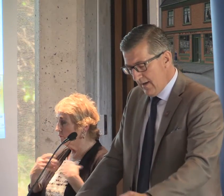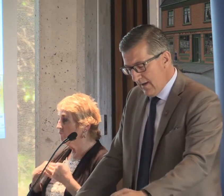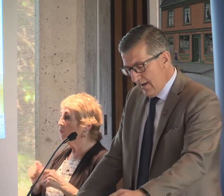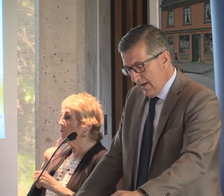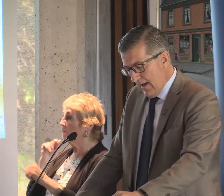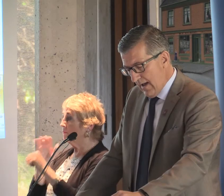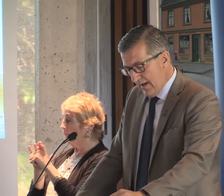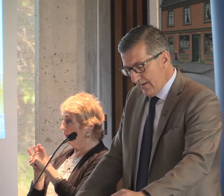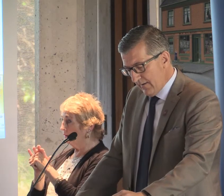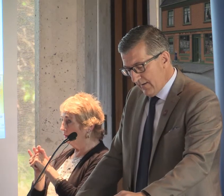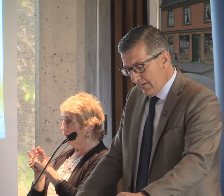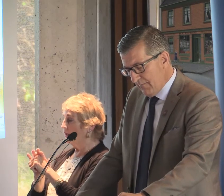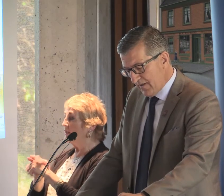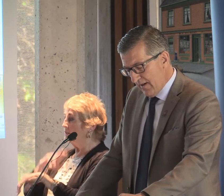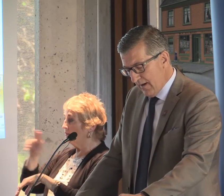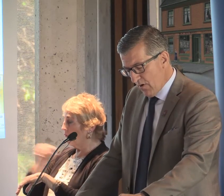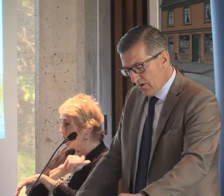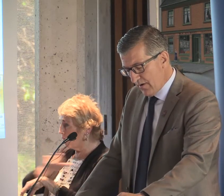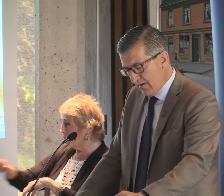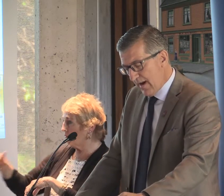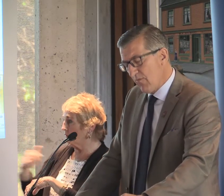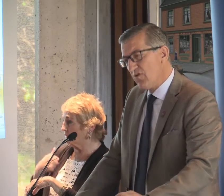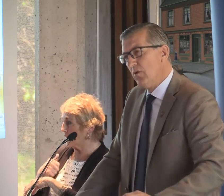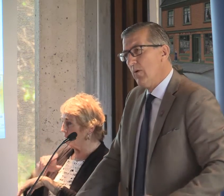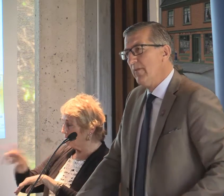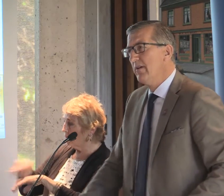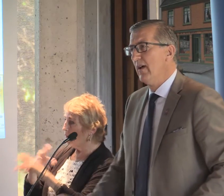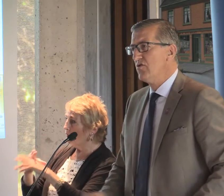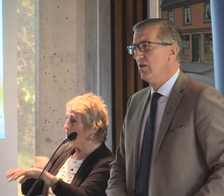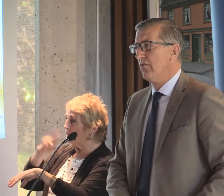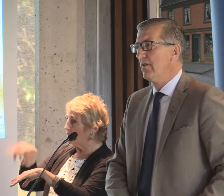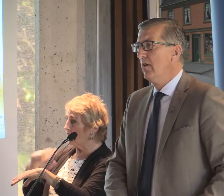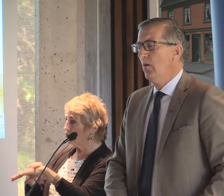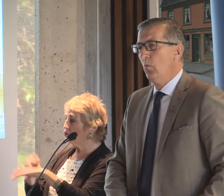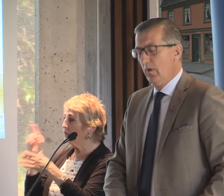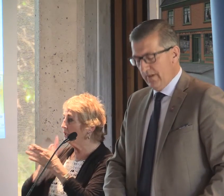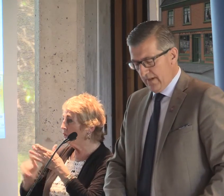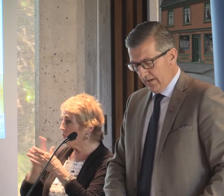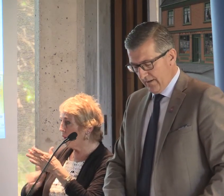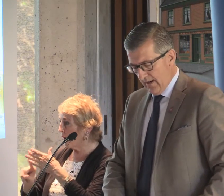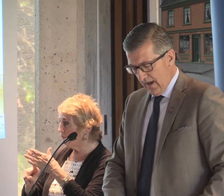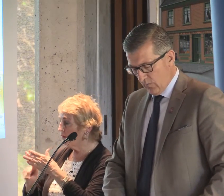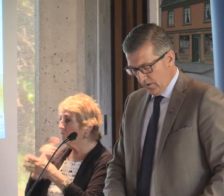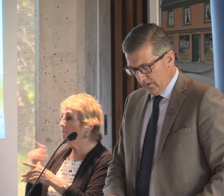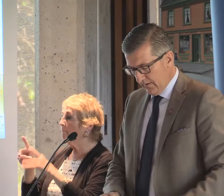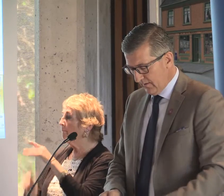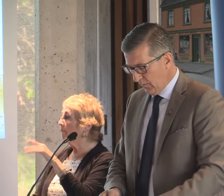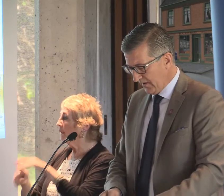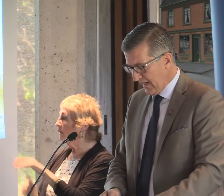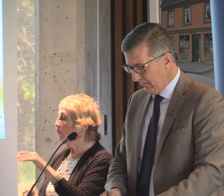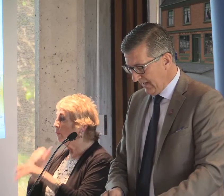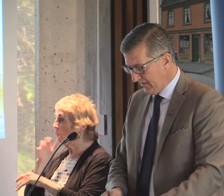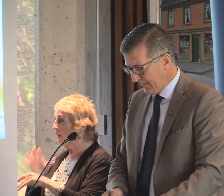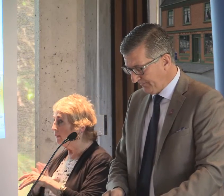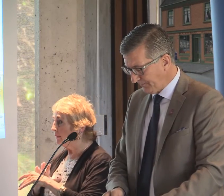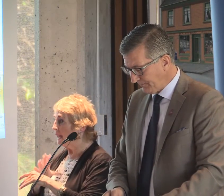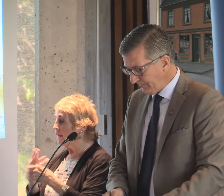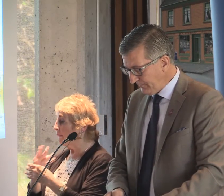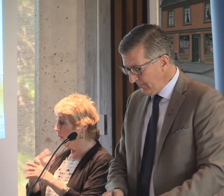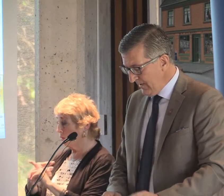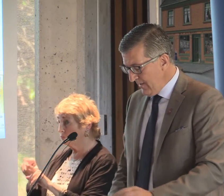inquiry on missing and murdered Aboriginal women and children will be held and will take